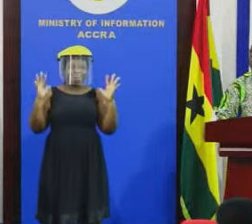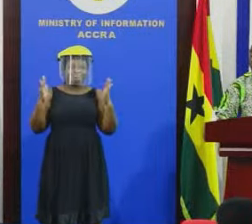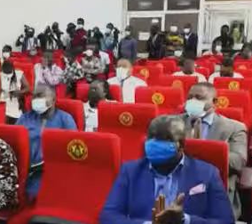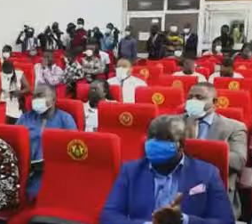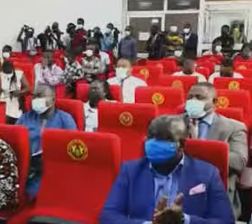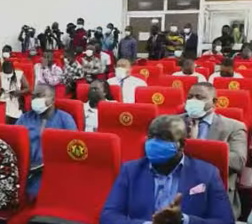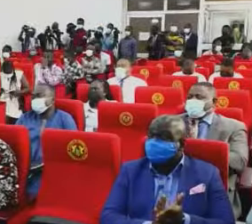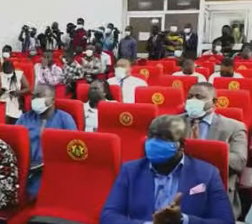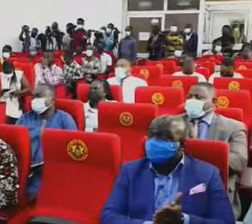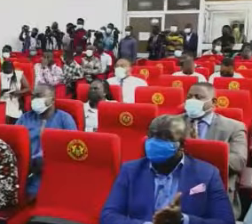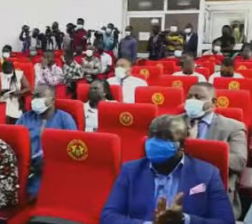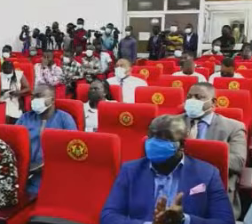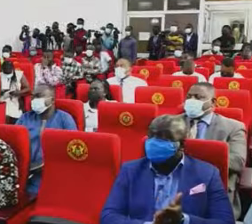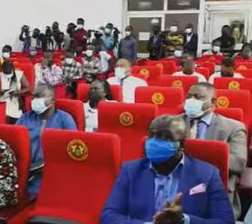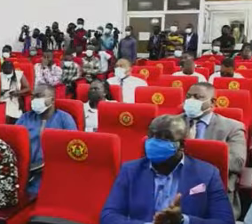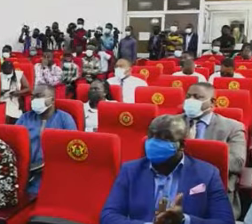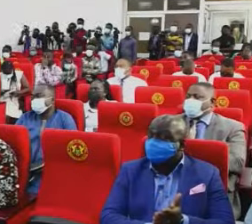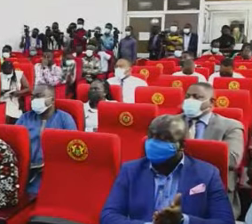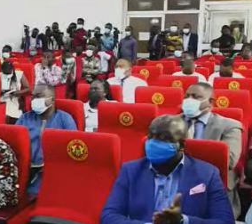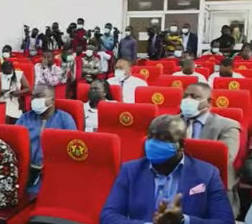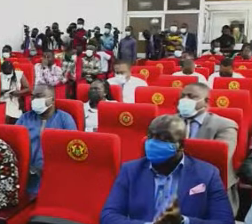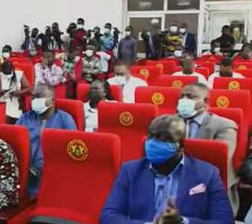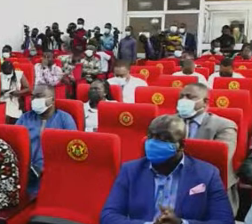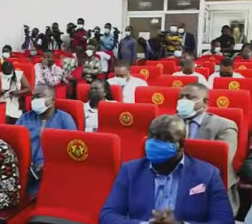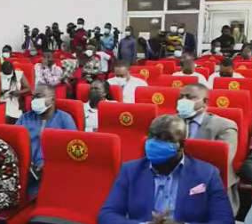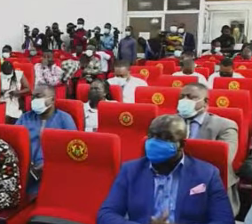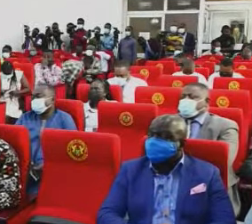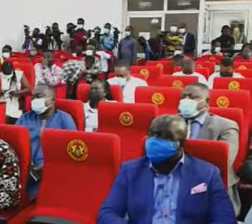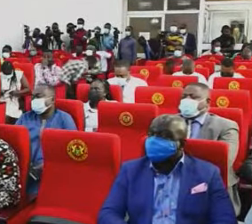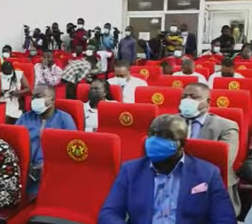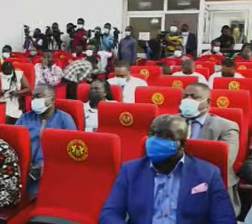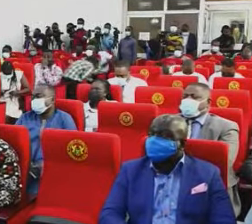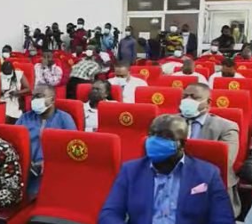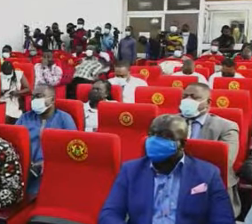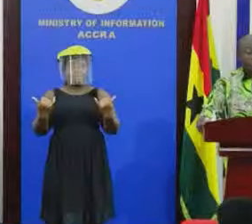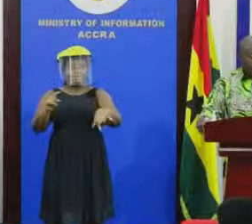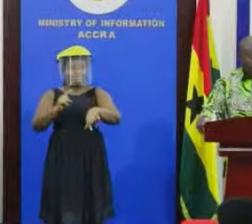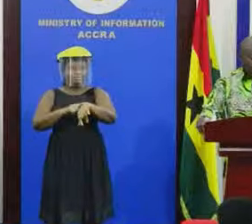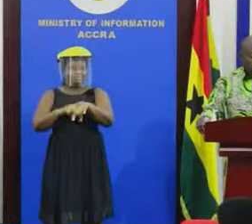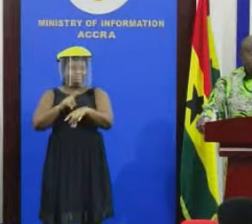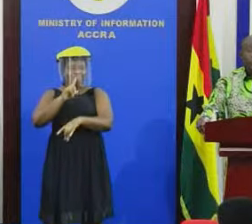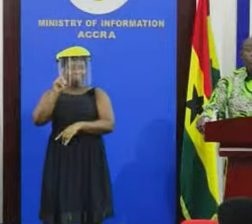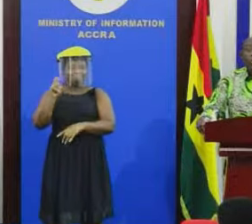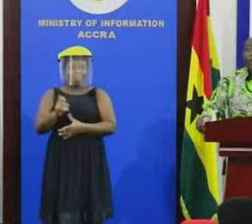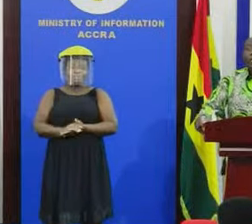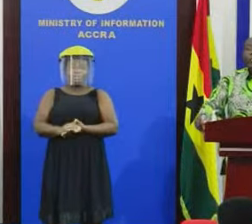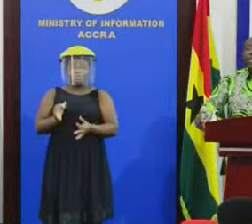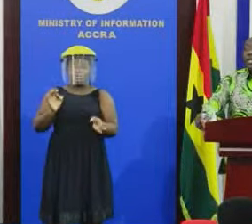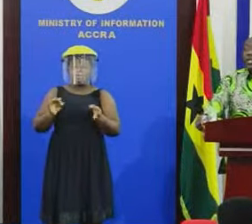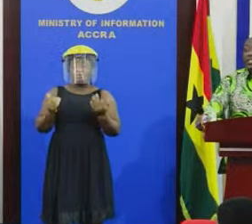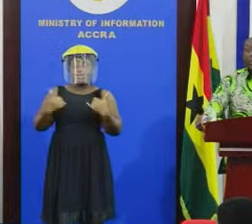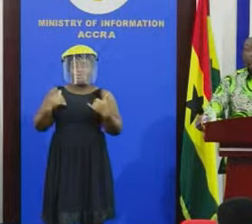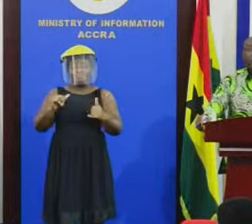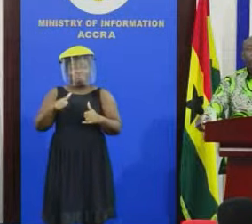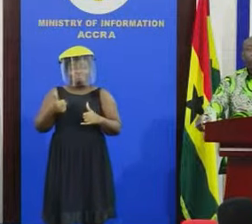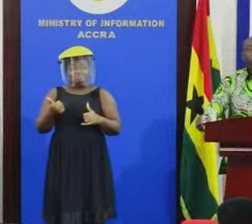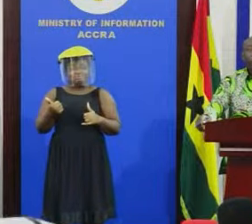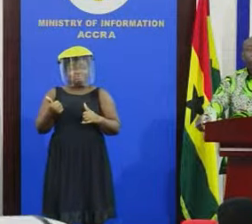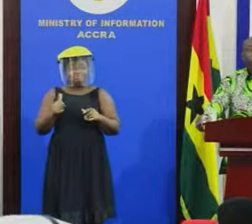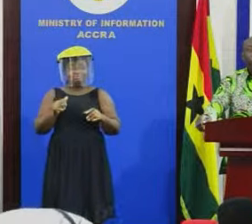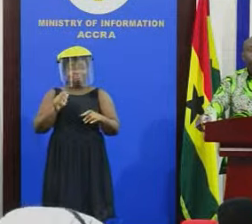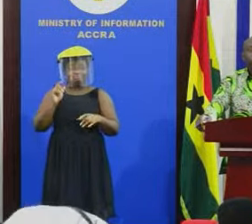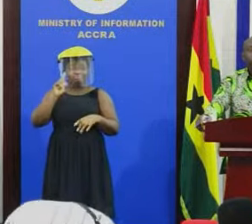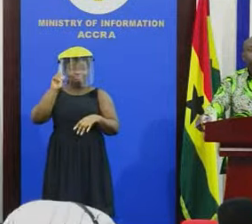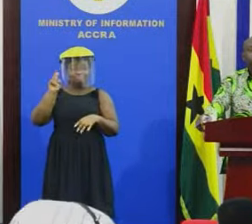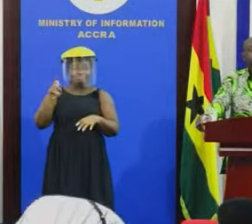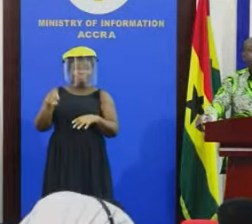team and yourself at the Maritime Authority, a human's job you are doing there. Colleagues, it's a good time to take your questions. So if you give me an indication, I'll send the microphone